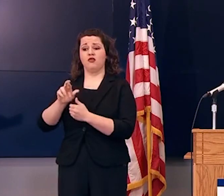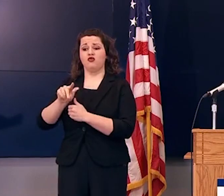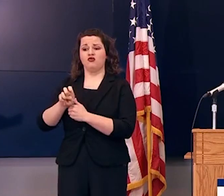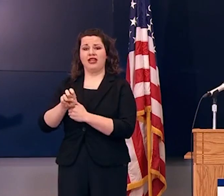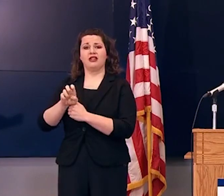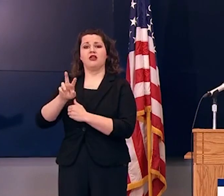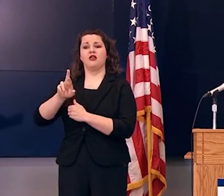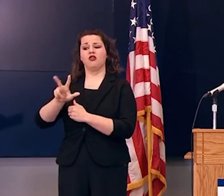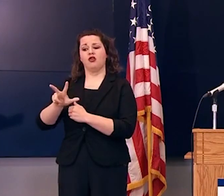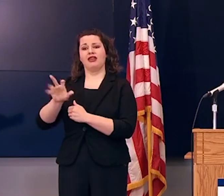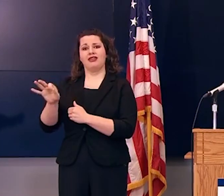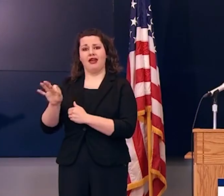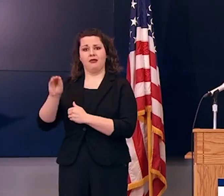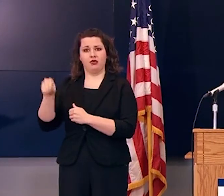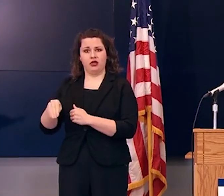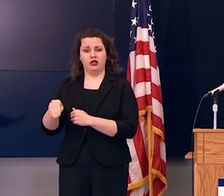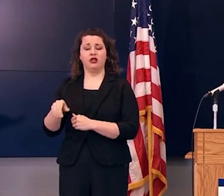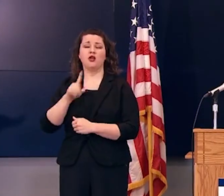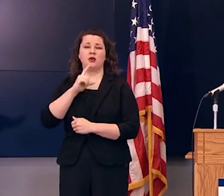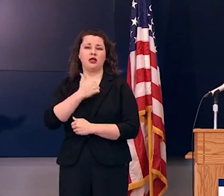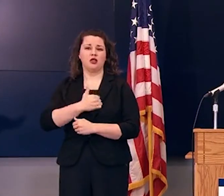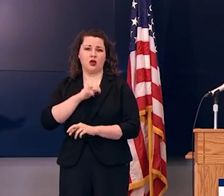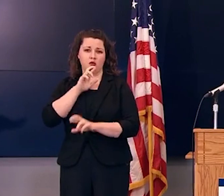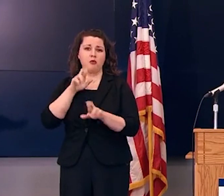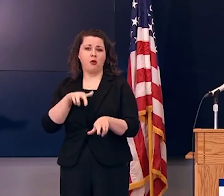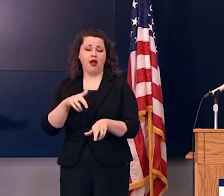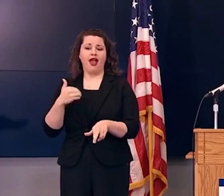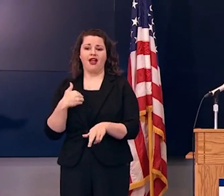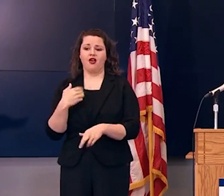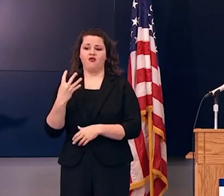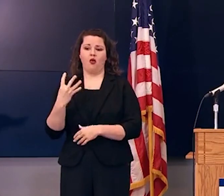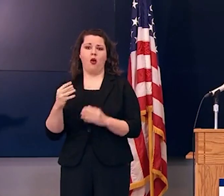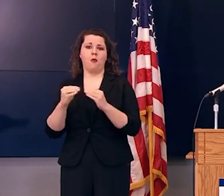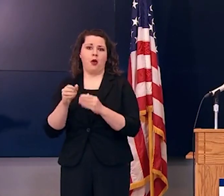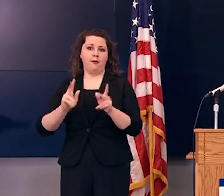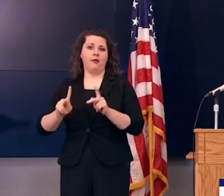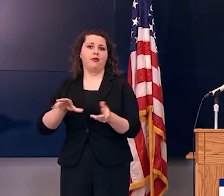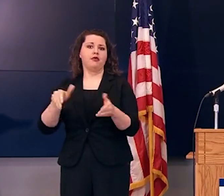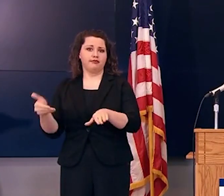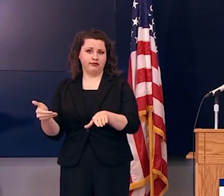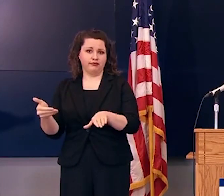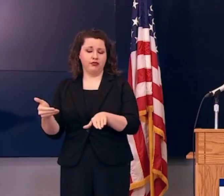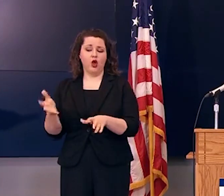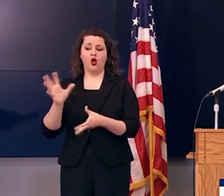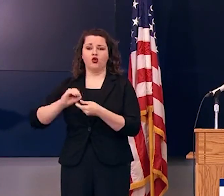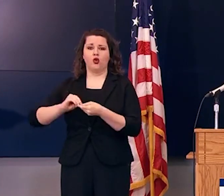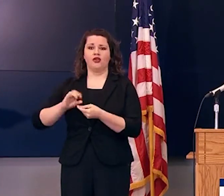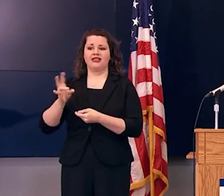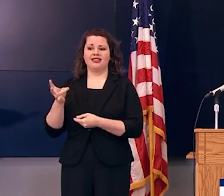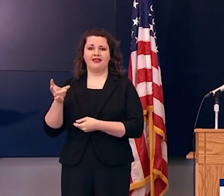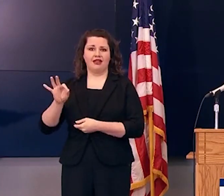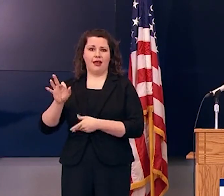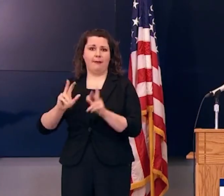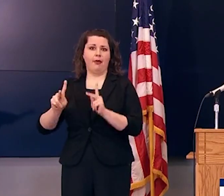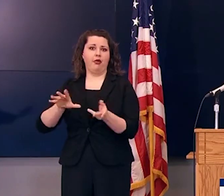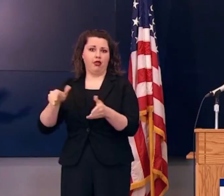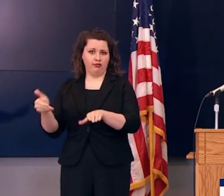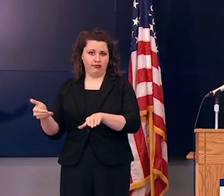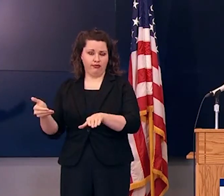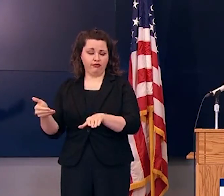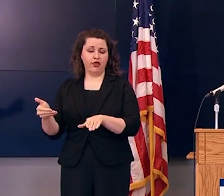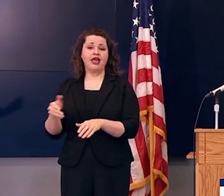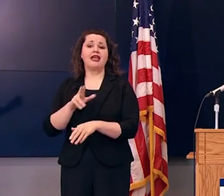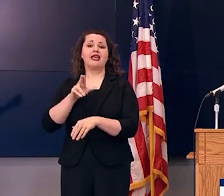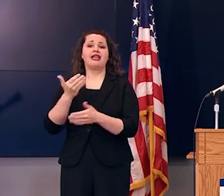39%. I am very sorry to have to report that we did have 4 additional deaths for a total of 79 deaths. And